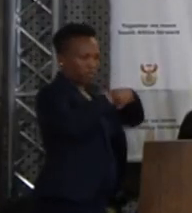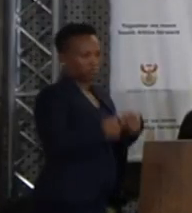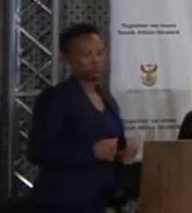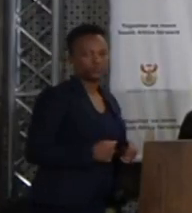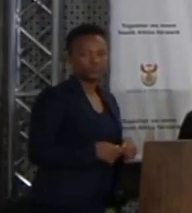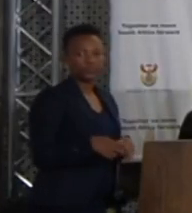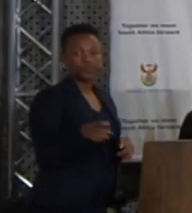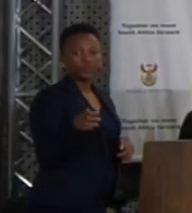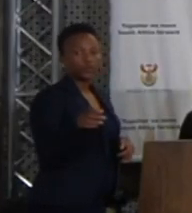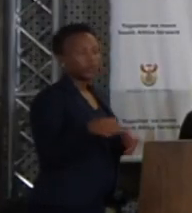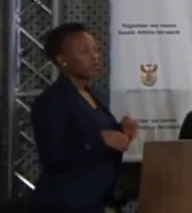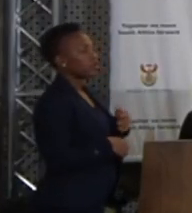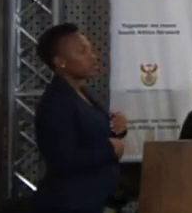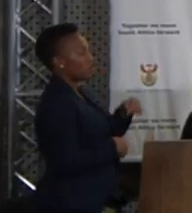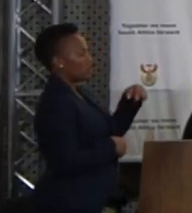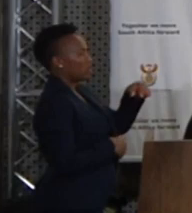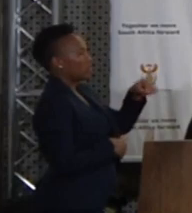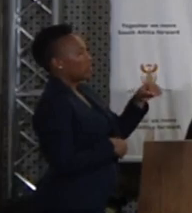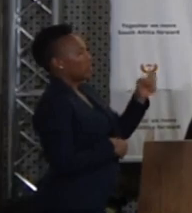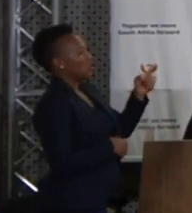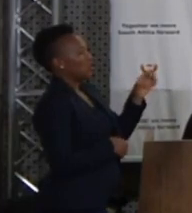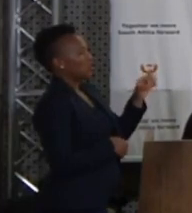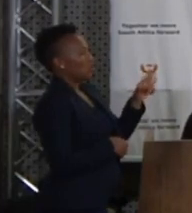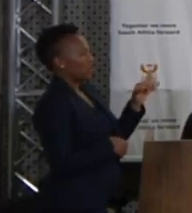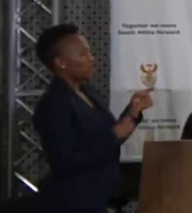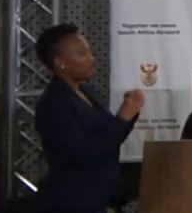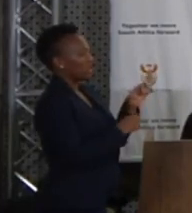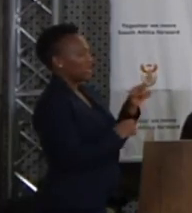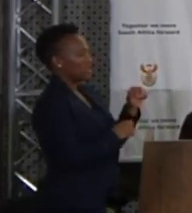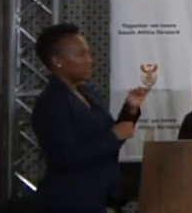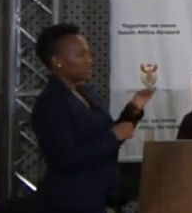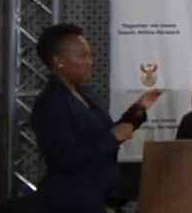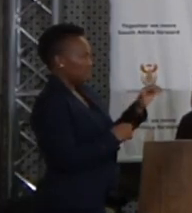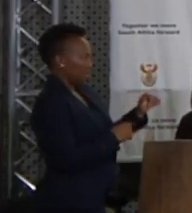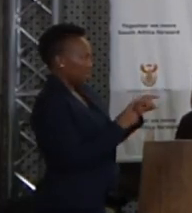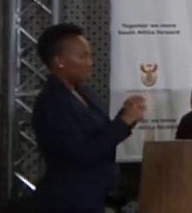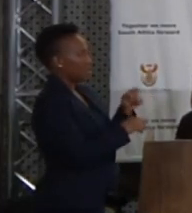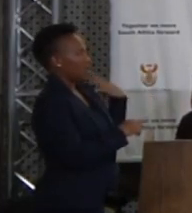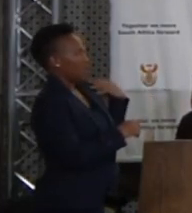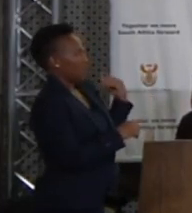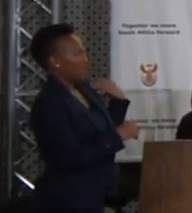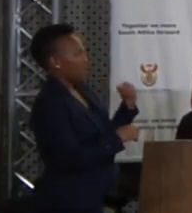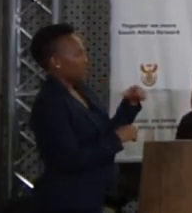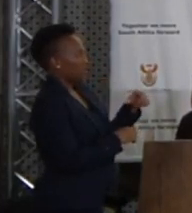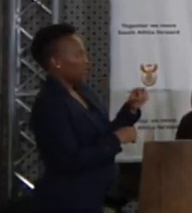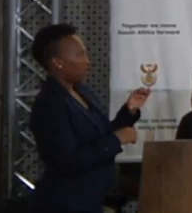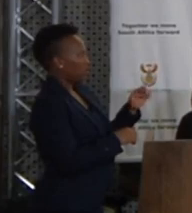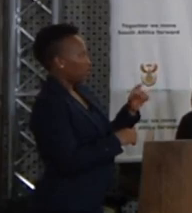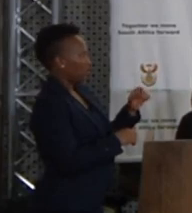The one is from Oli Mgambi from ENCA to the Minister of COGTA. He is asking that